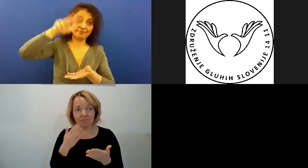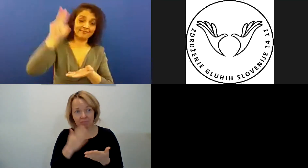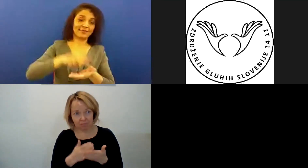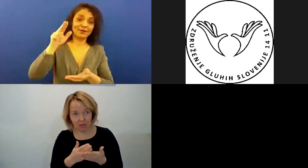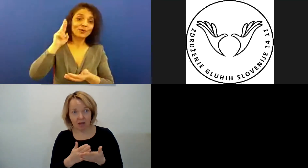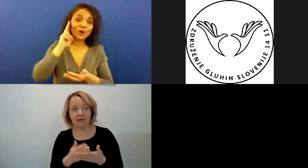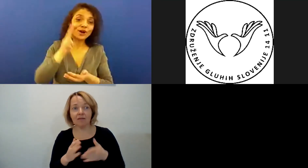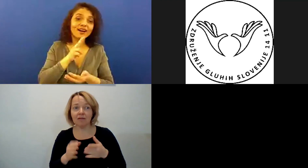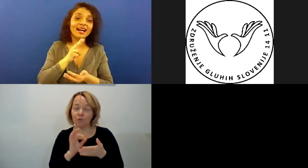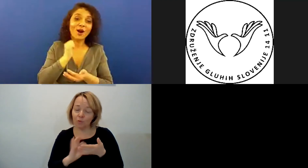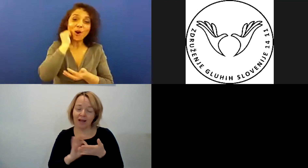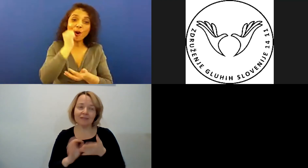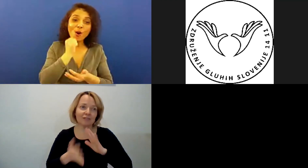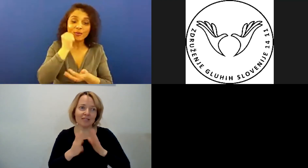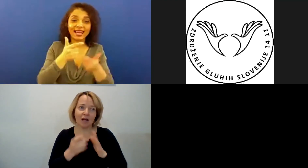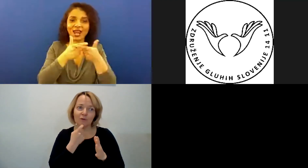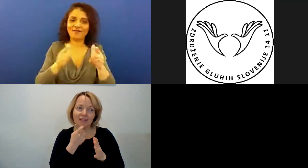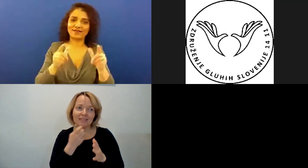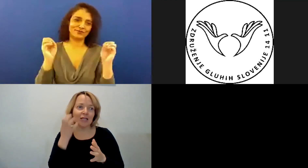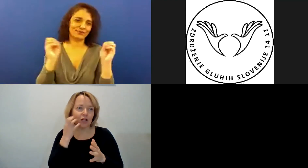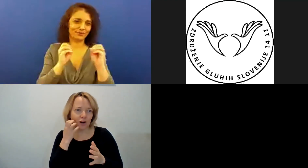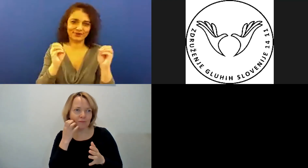very in-depth.